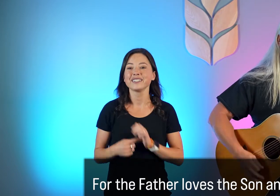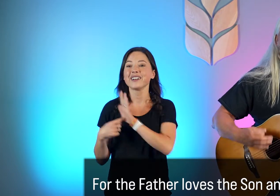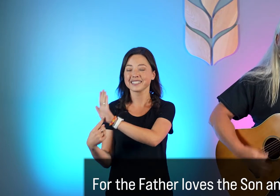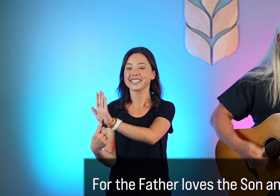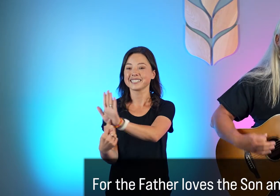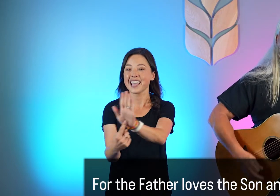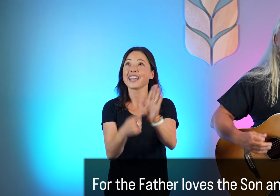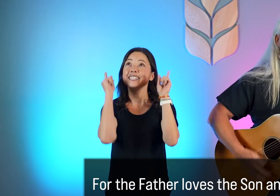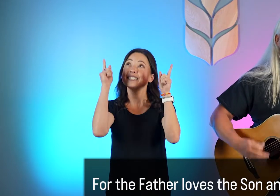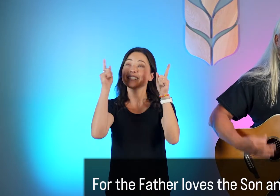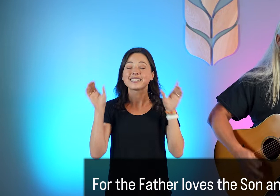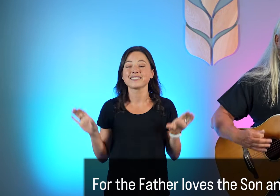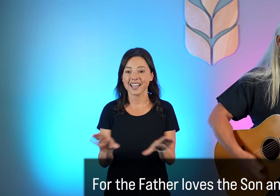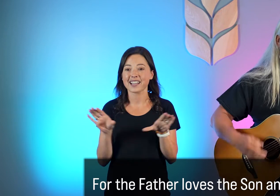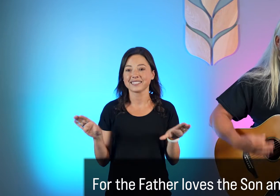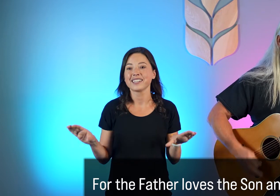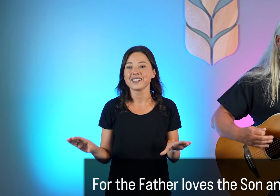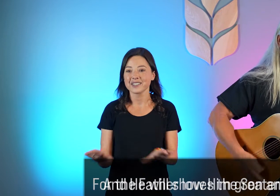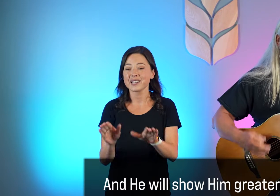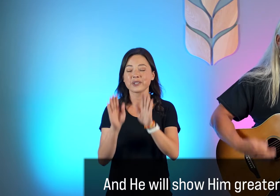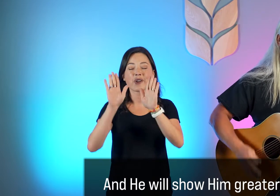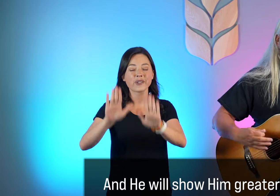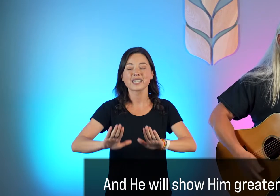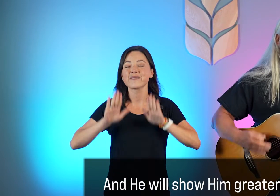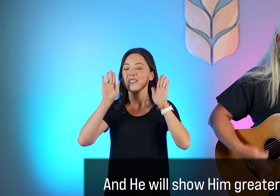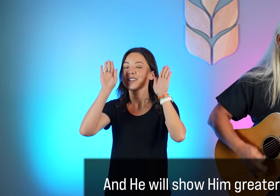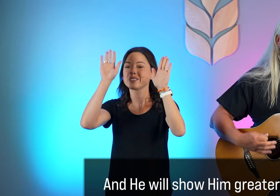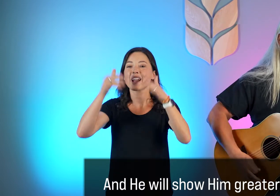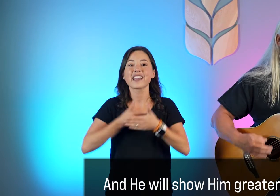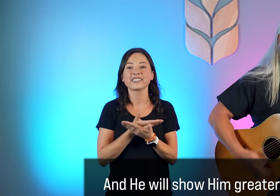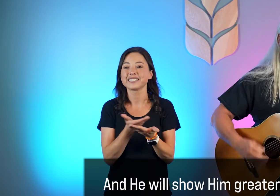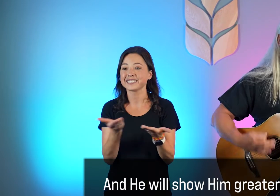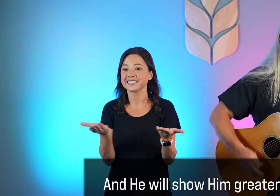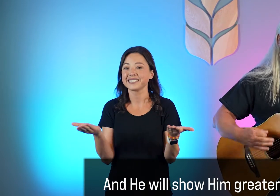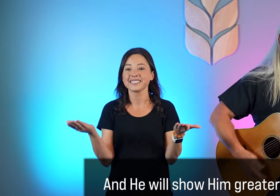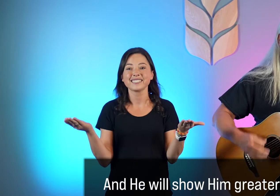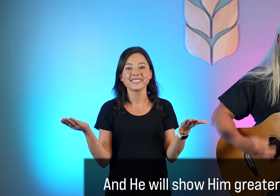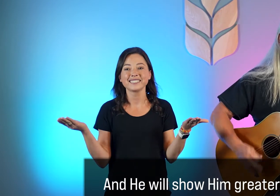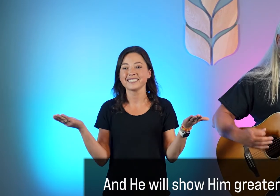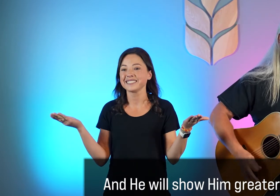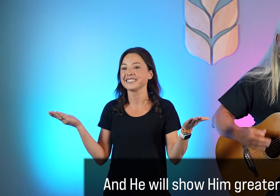Shows him all things that he himself does, and he will show him greater works than